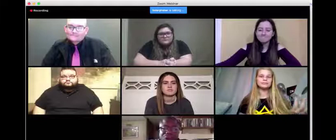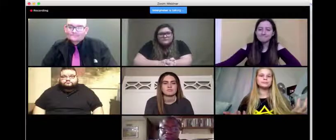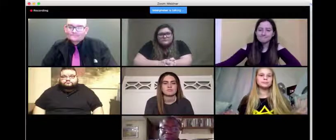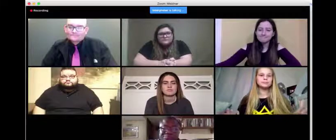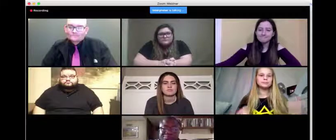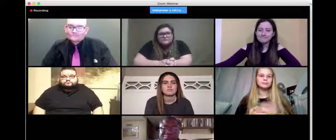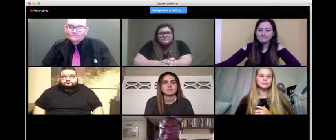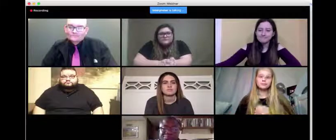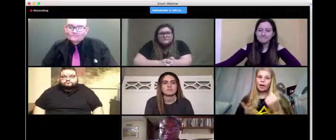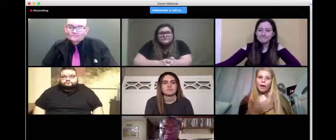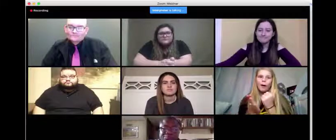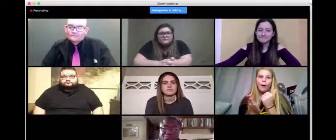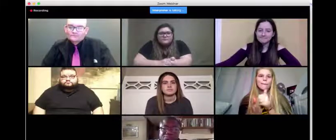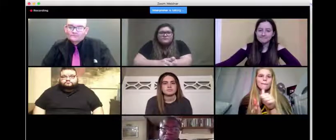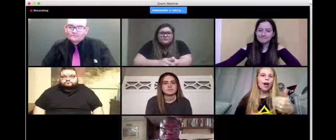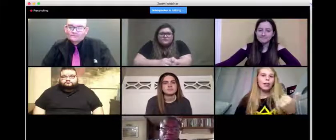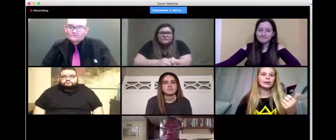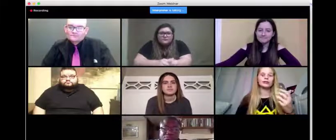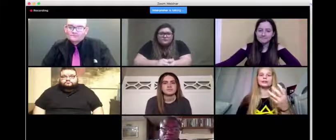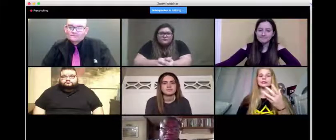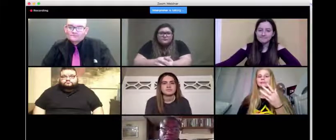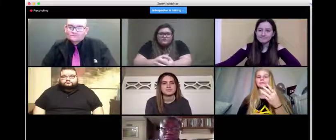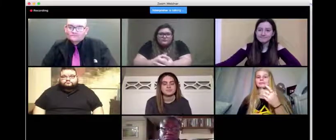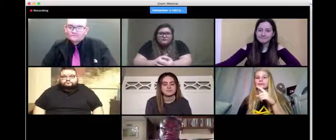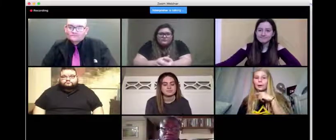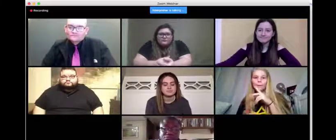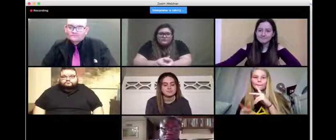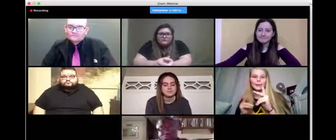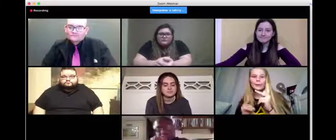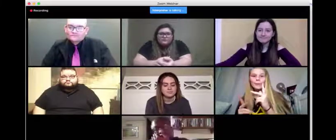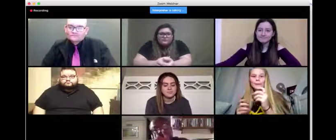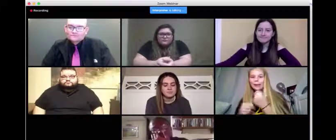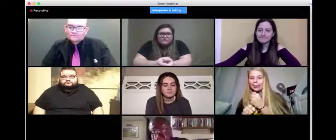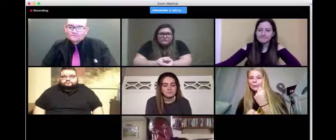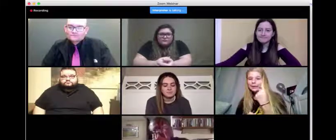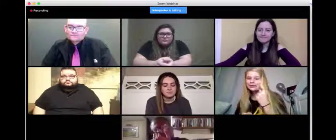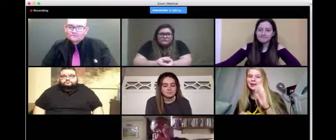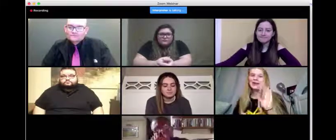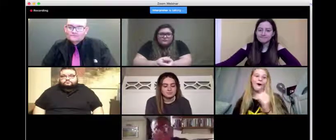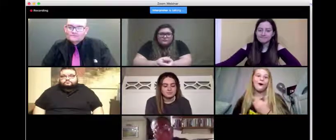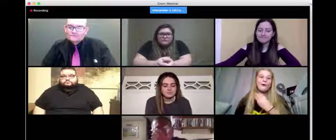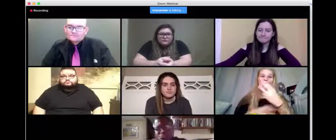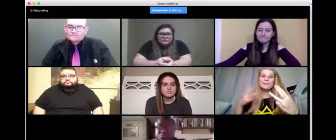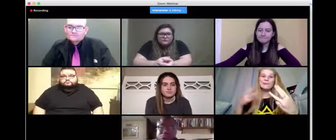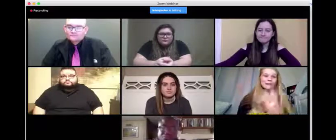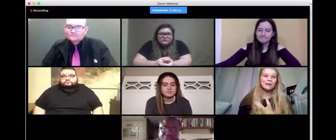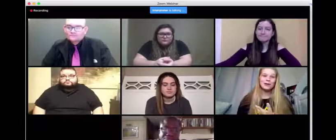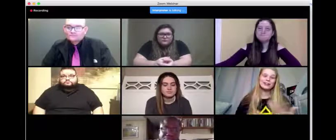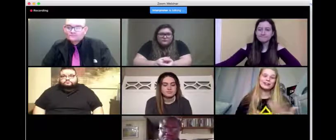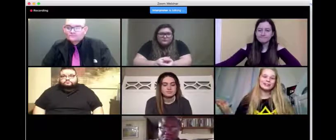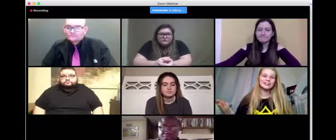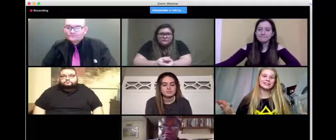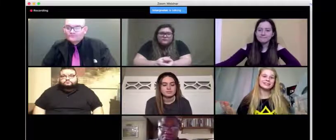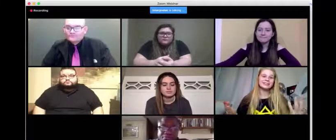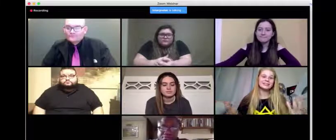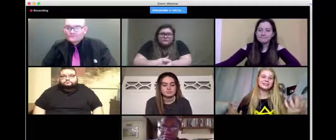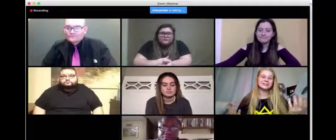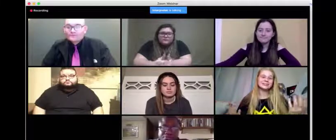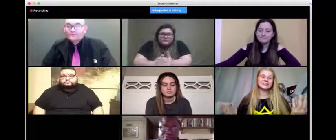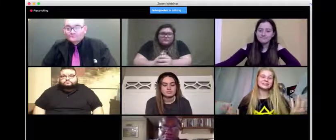people understand, what our world is like as deaf and hard of hearing individuals, and it's just